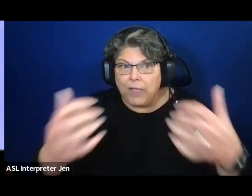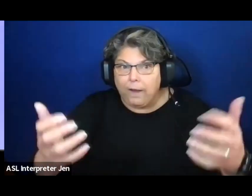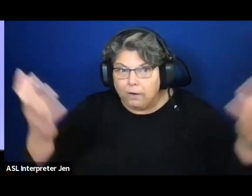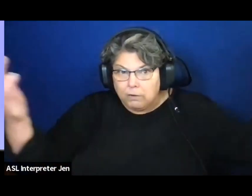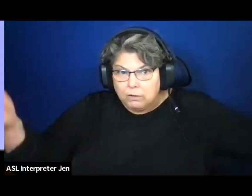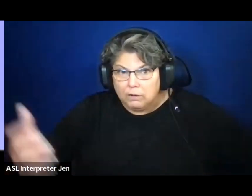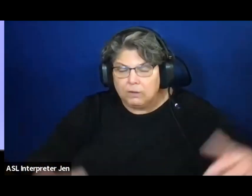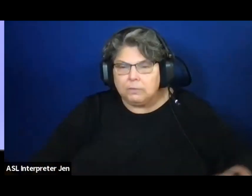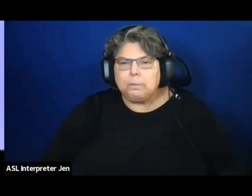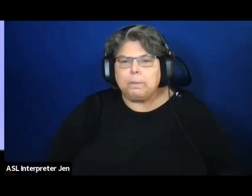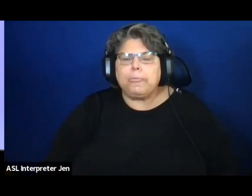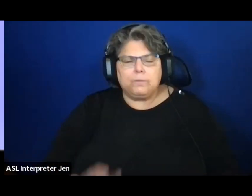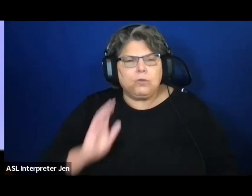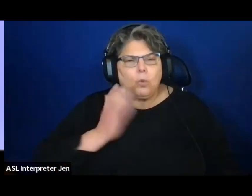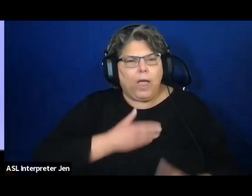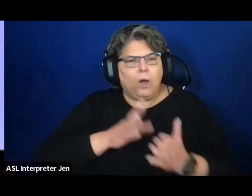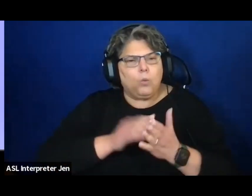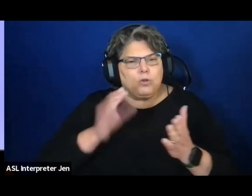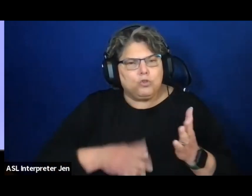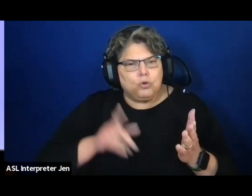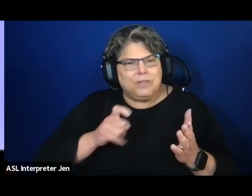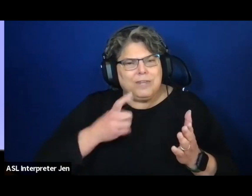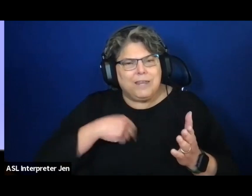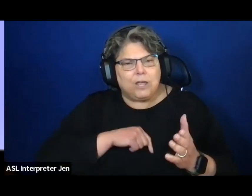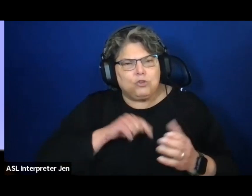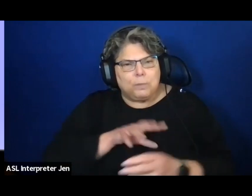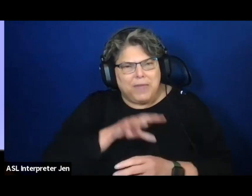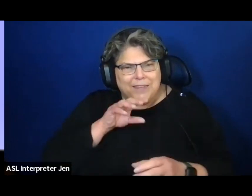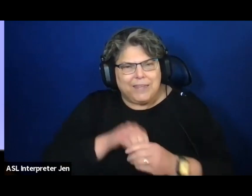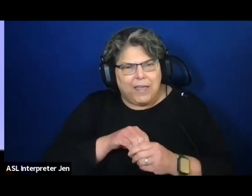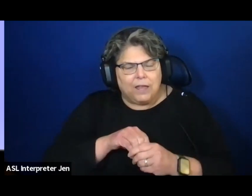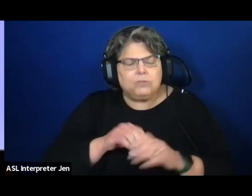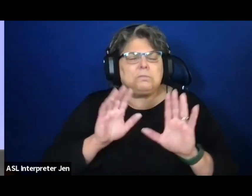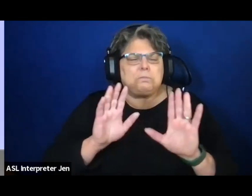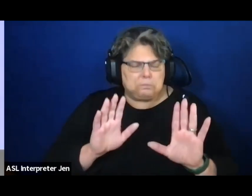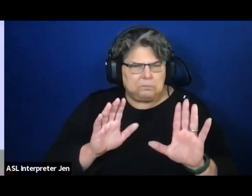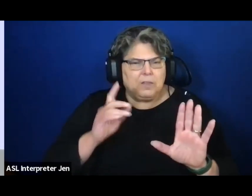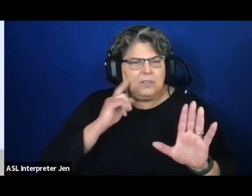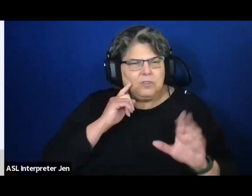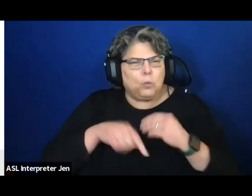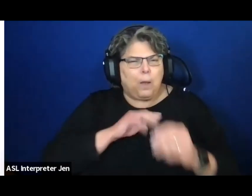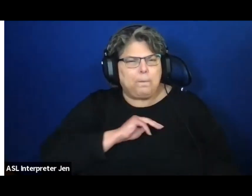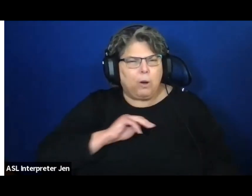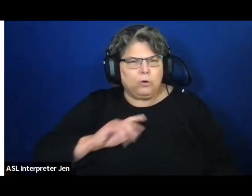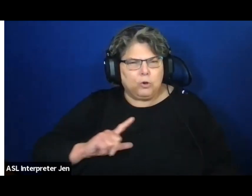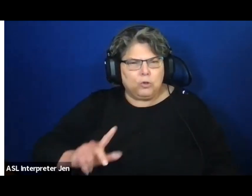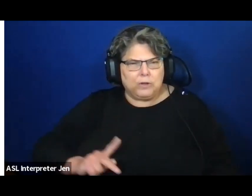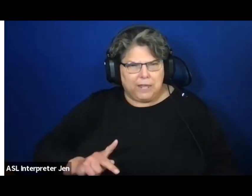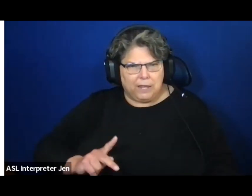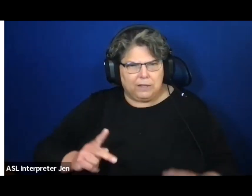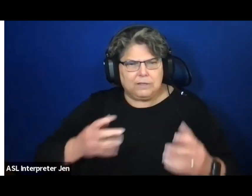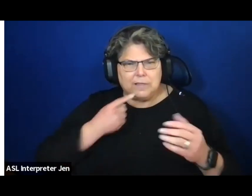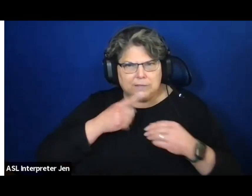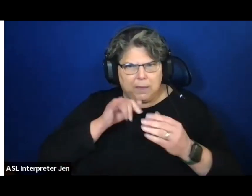Okay? So our students need us to be engaged in. So let's hear what Martin Luther King has to say about this.